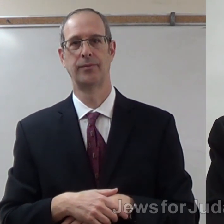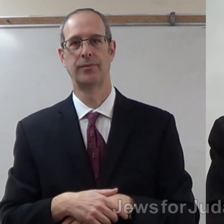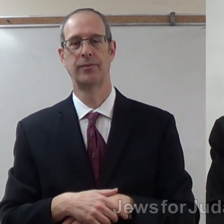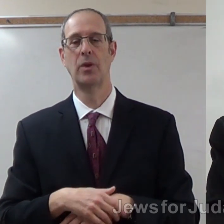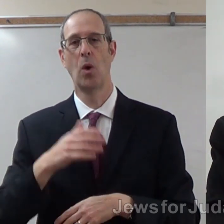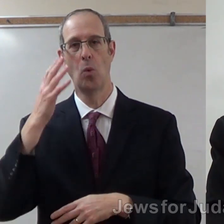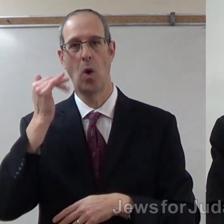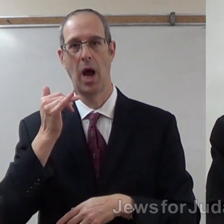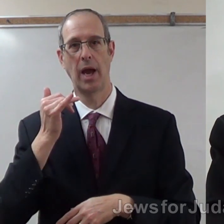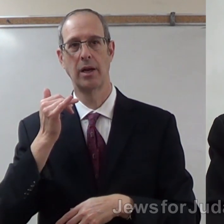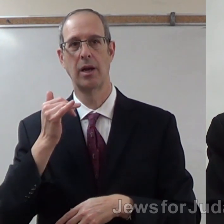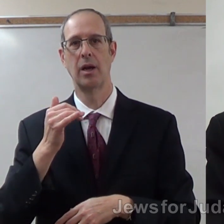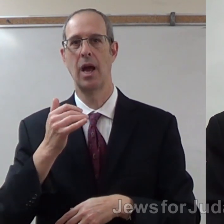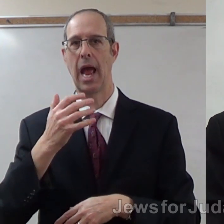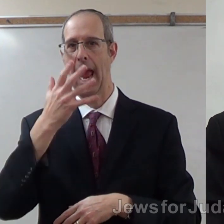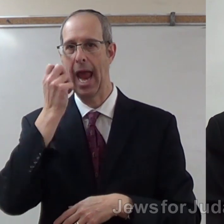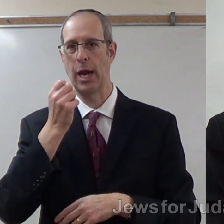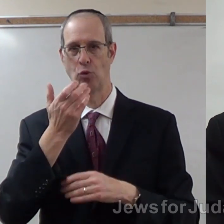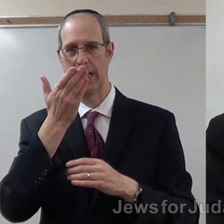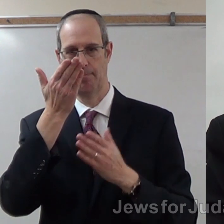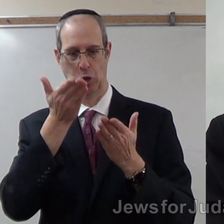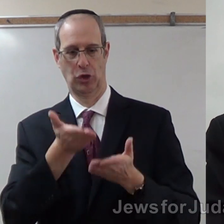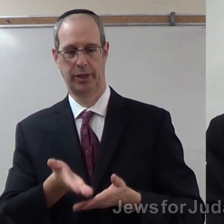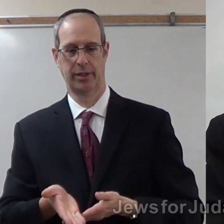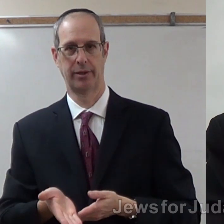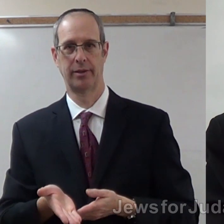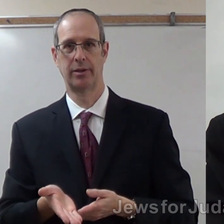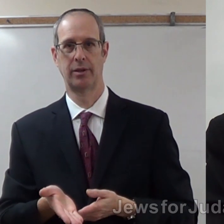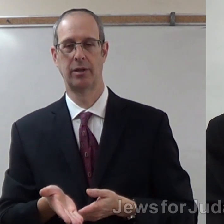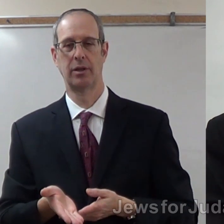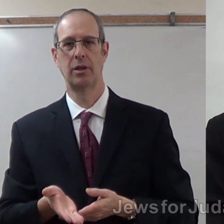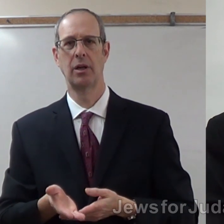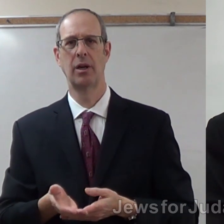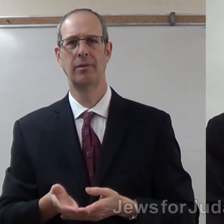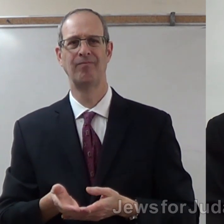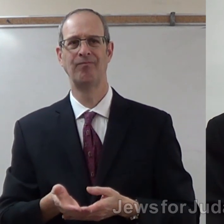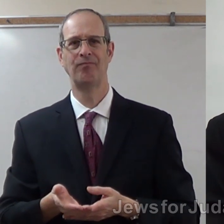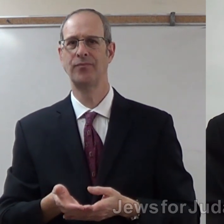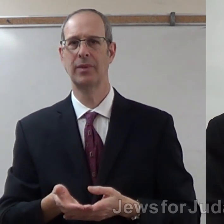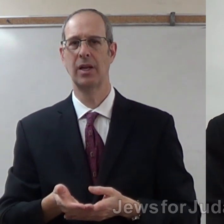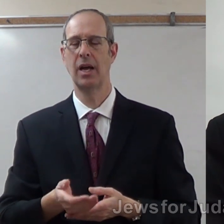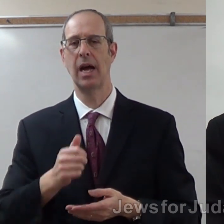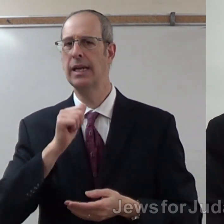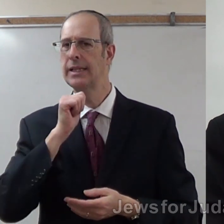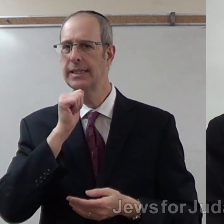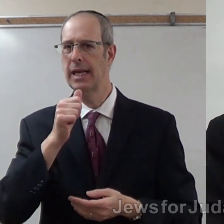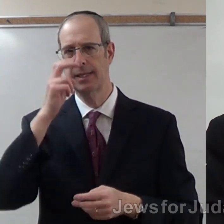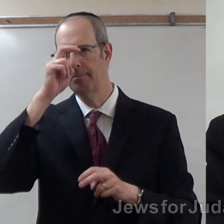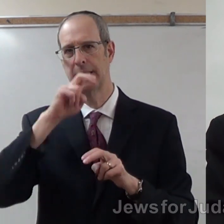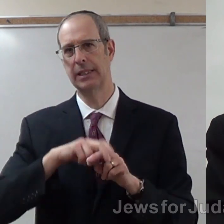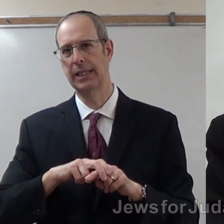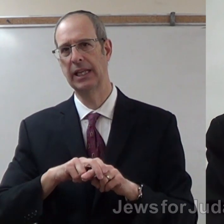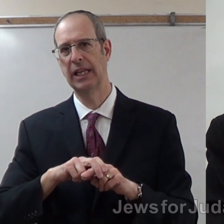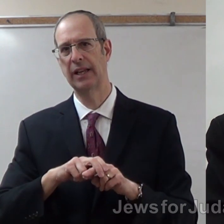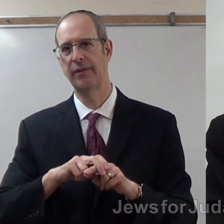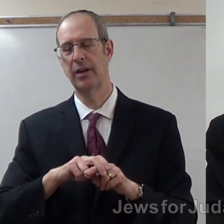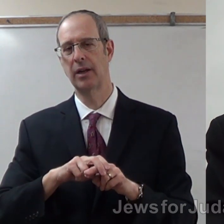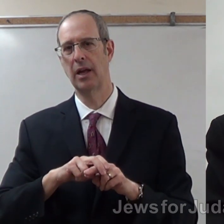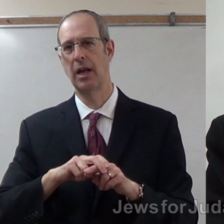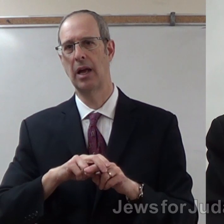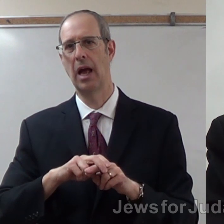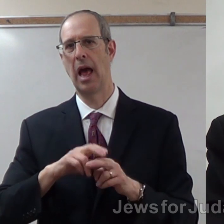Because an angry person doesn't really believe that